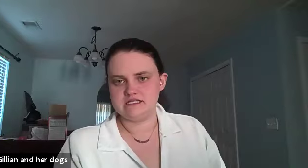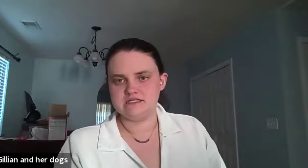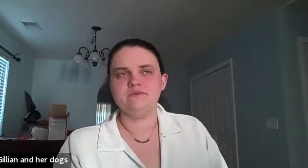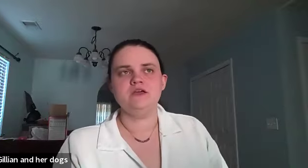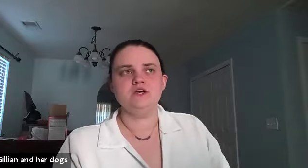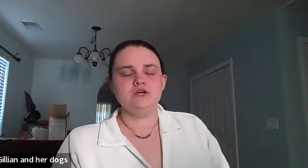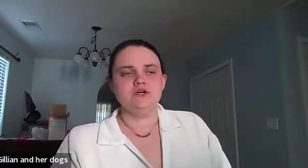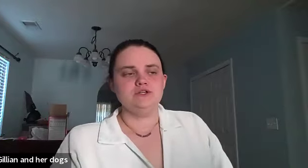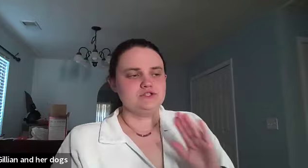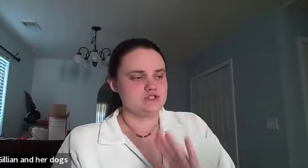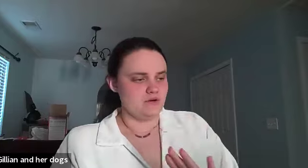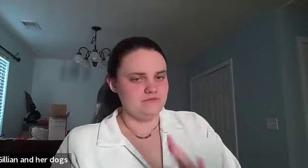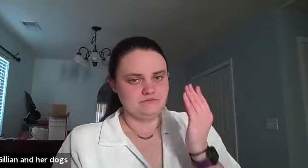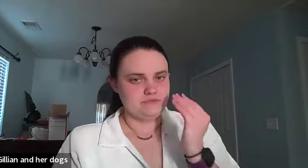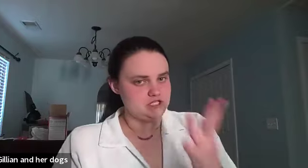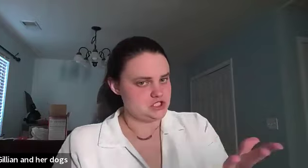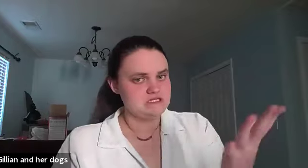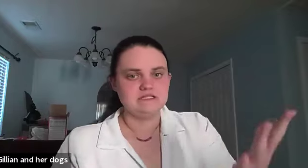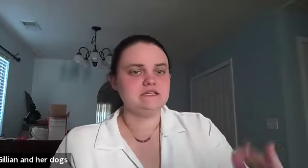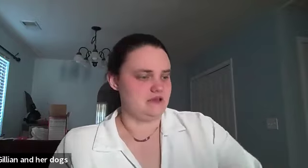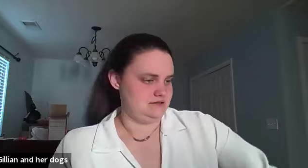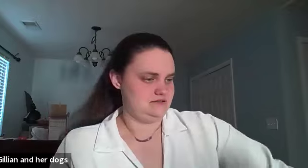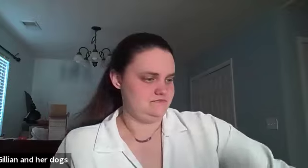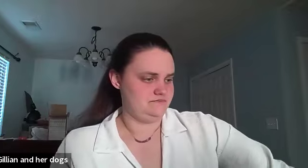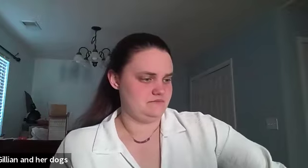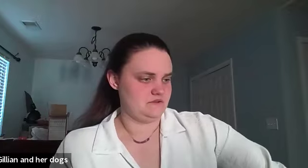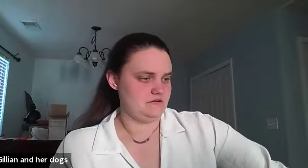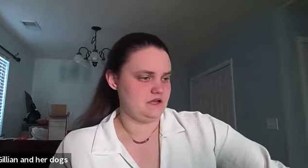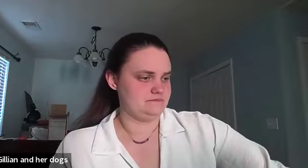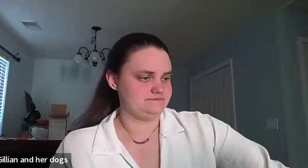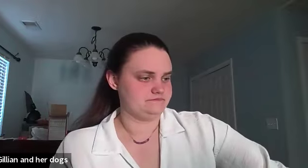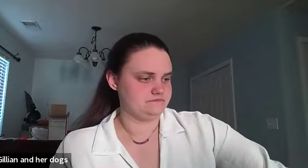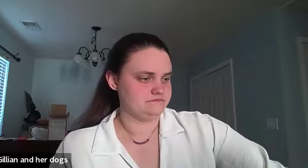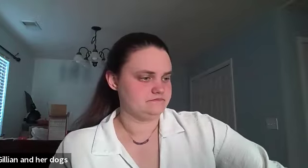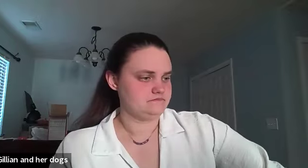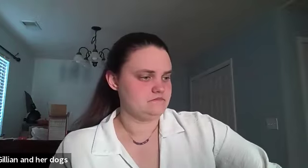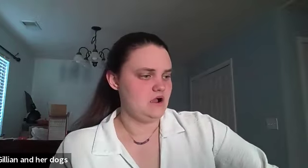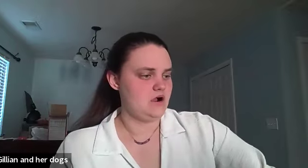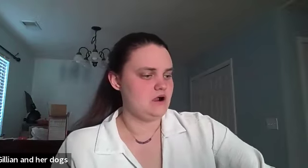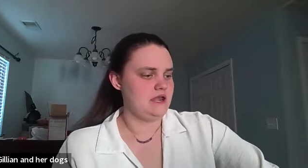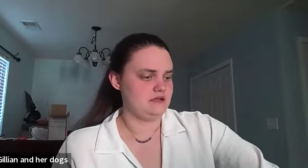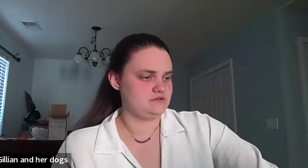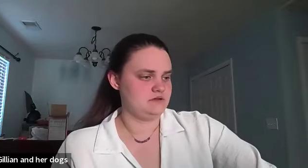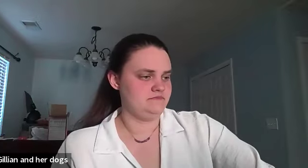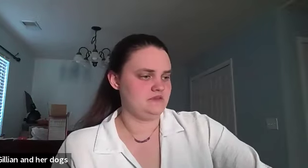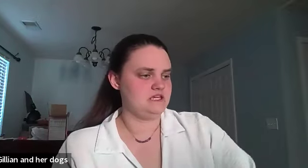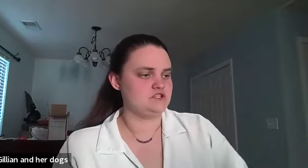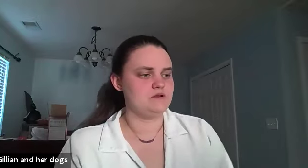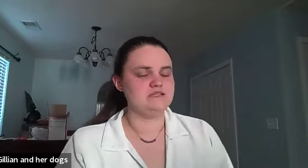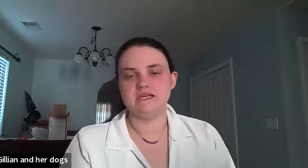lettuce. So, but just in case. All right. Our next one is going to be